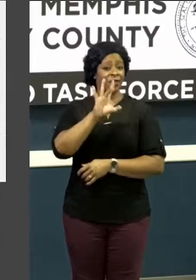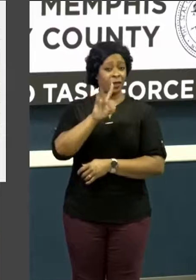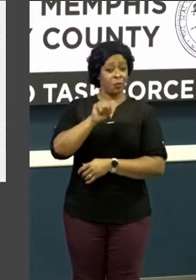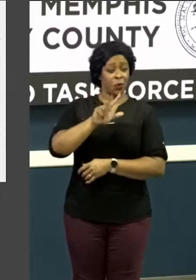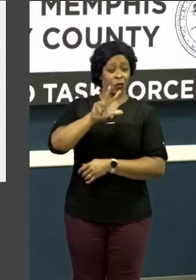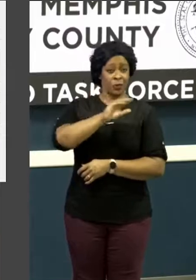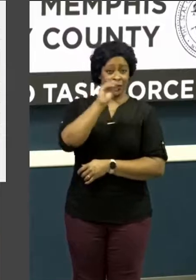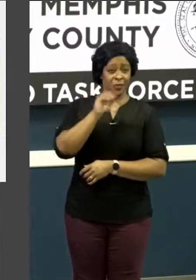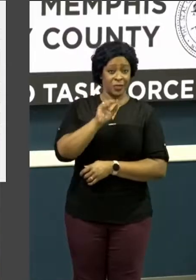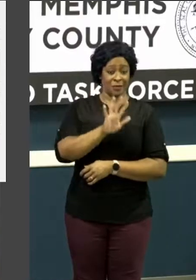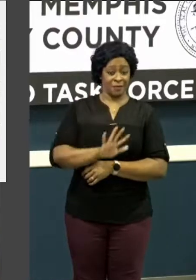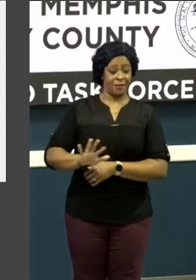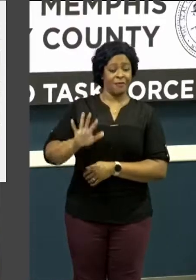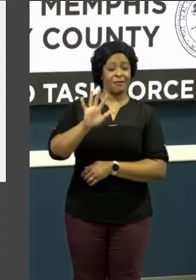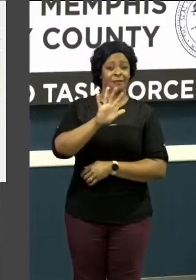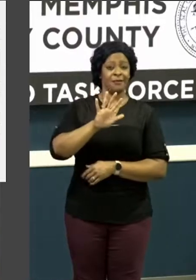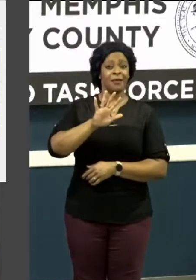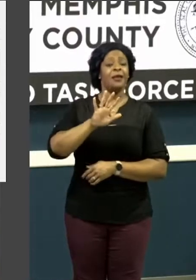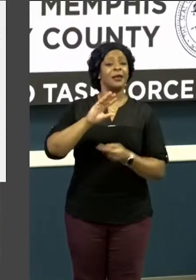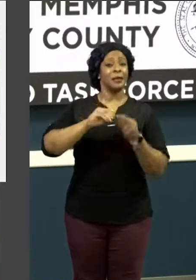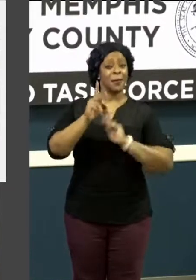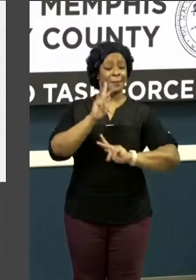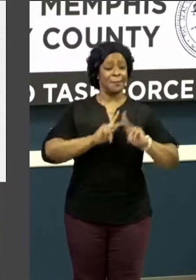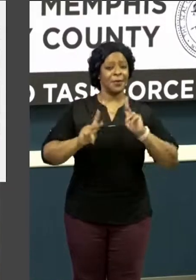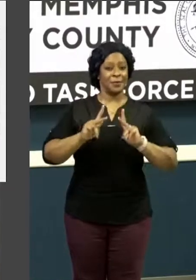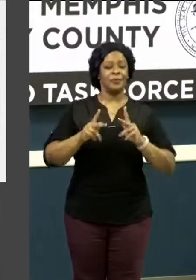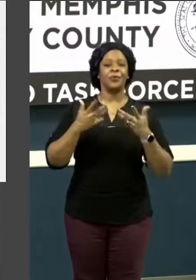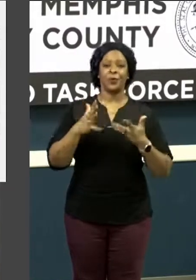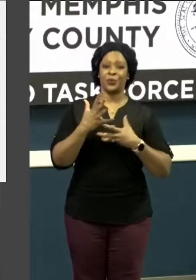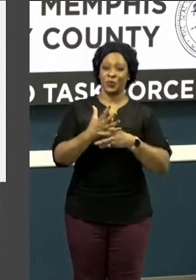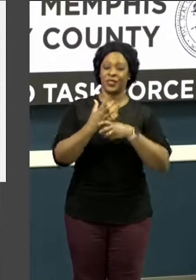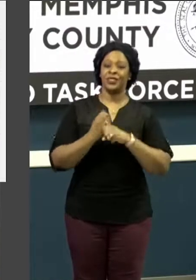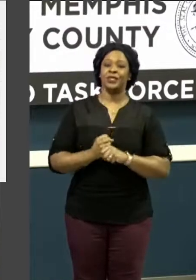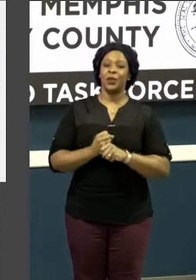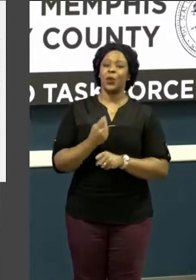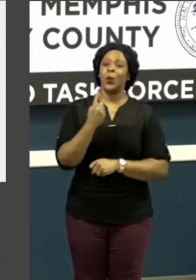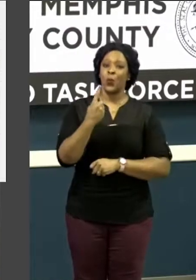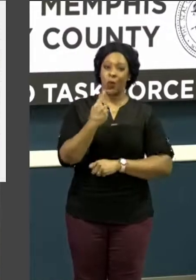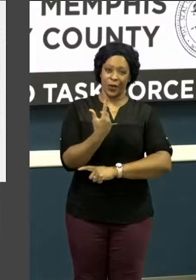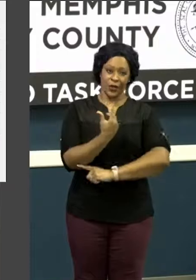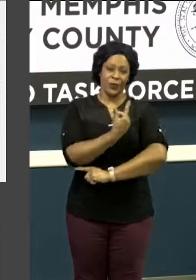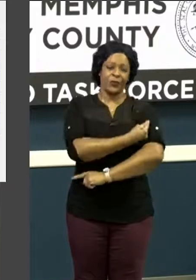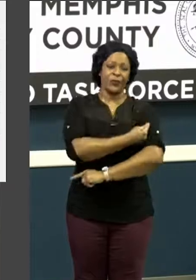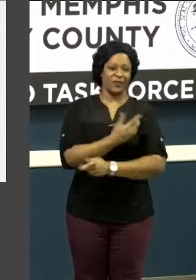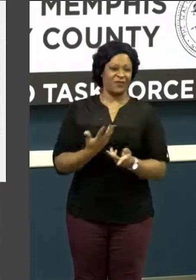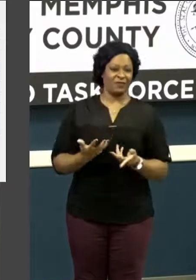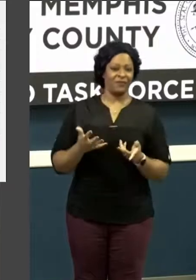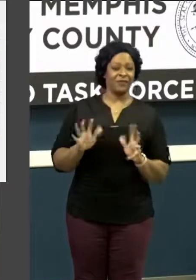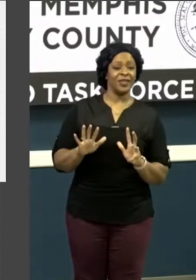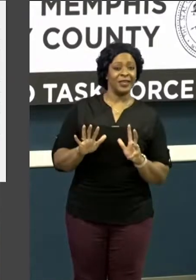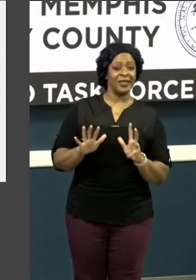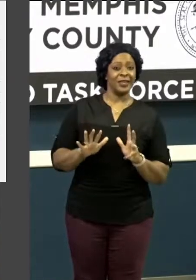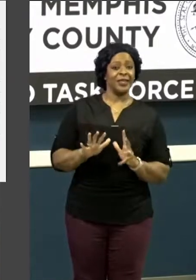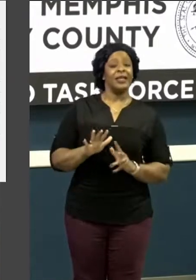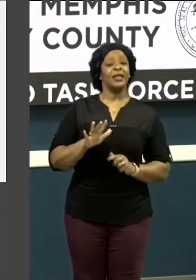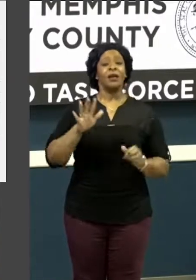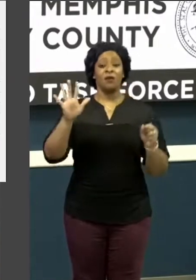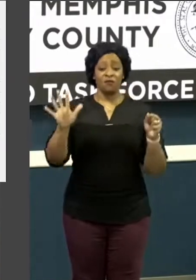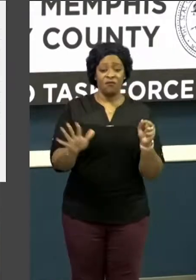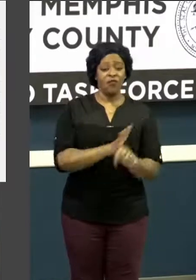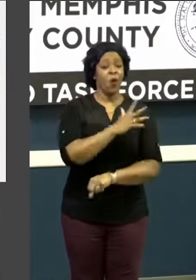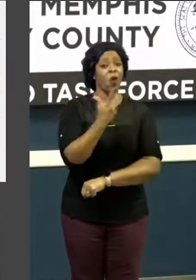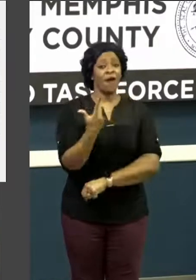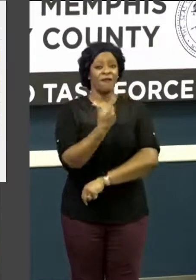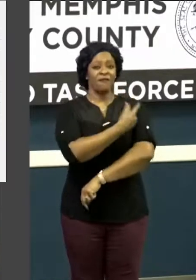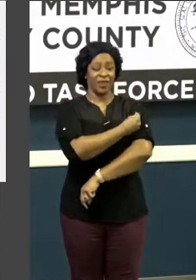58.3% of Shelby County's overall population has received at least 1 dose of vaccine, and the percent fully